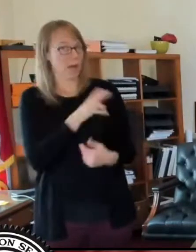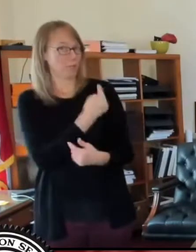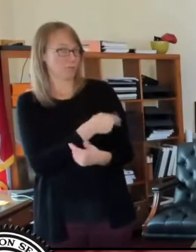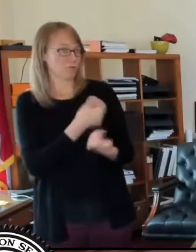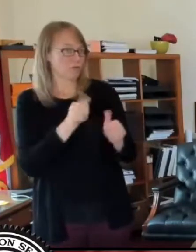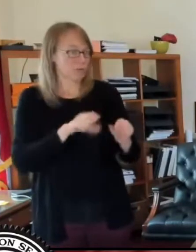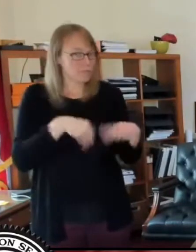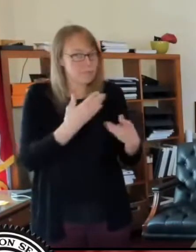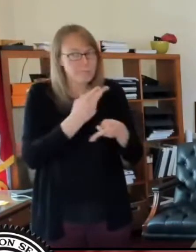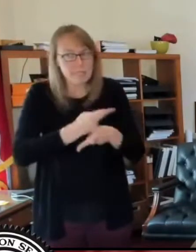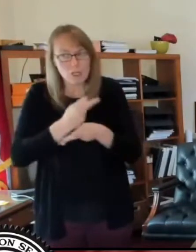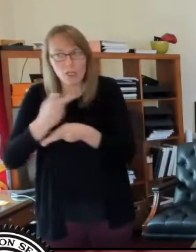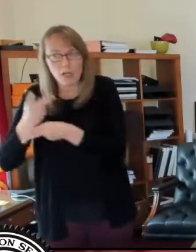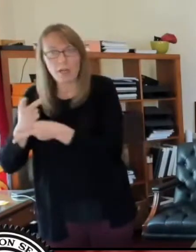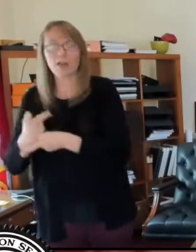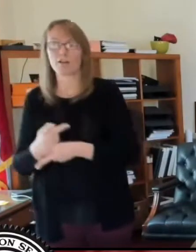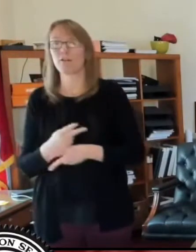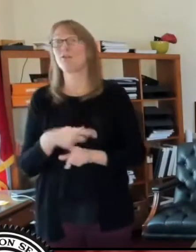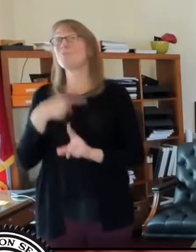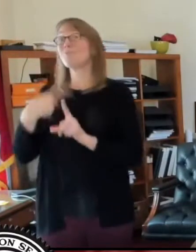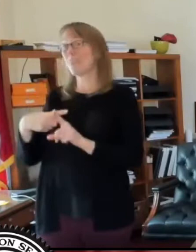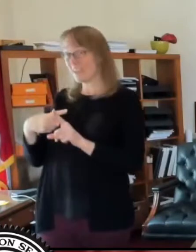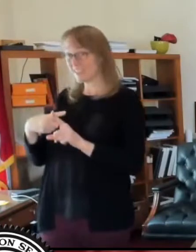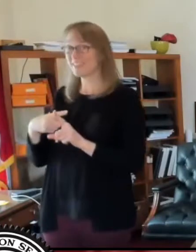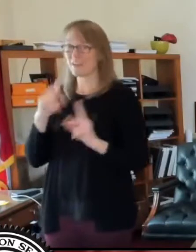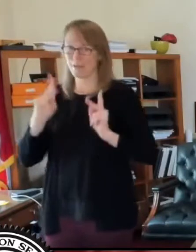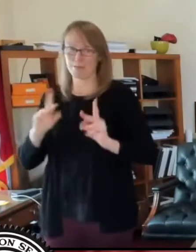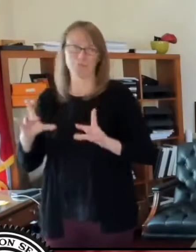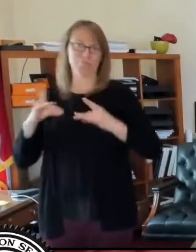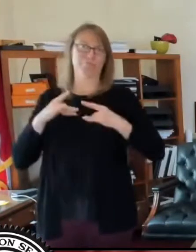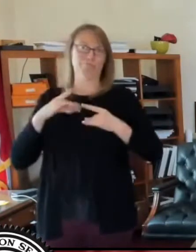that being said, let me give you a little bit about the numbers here.